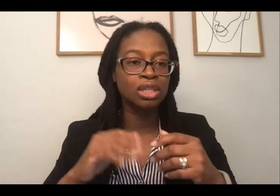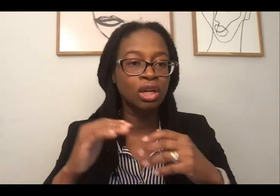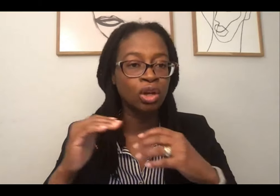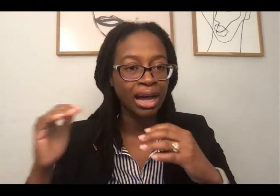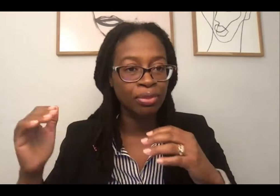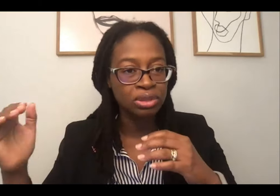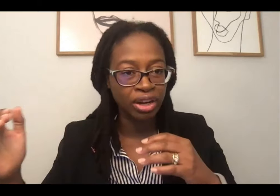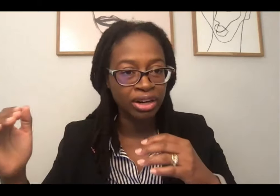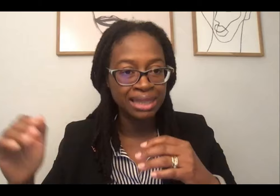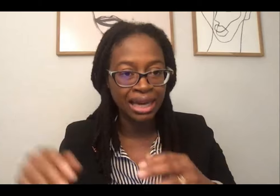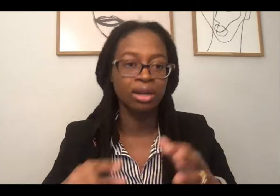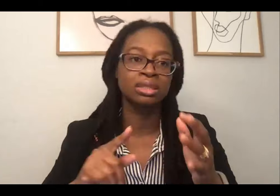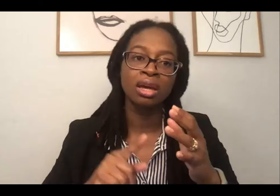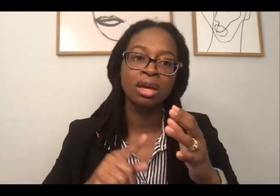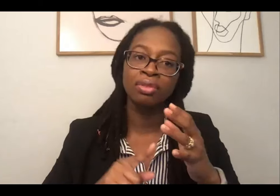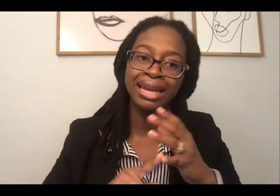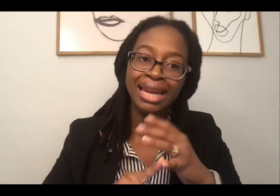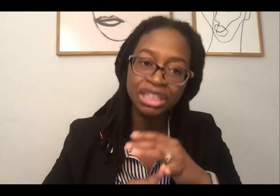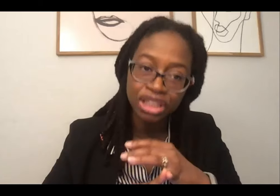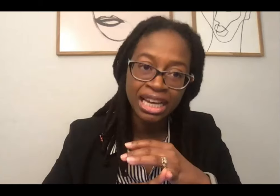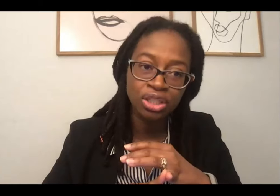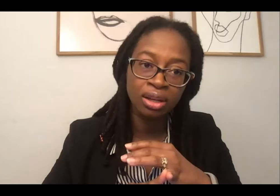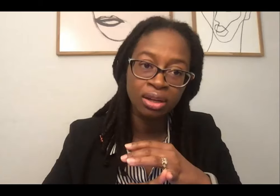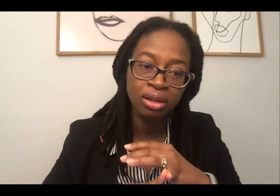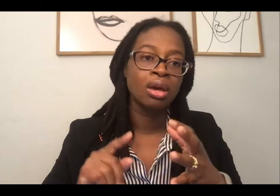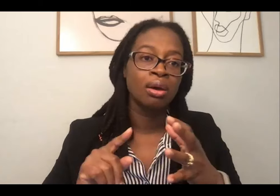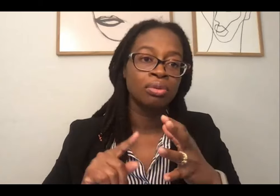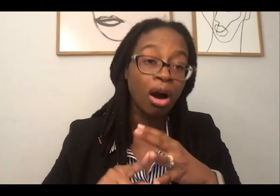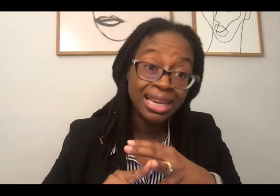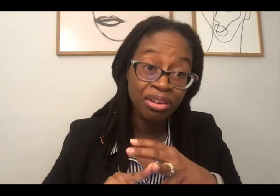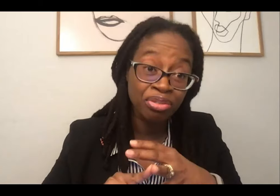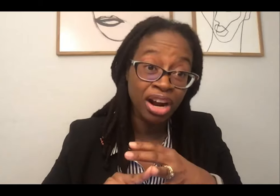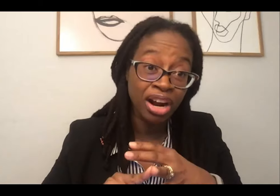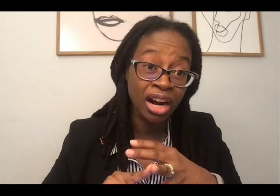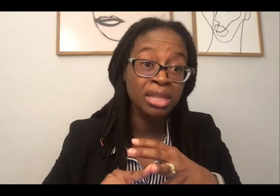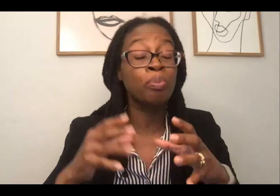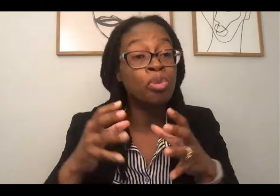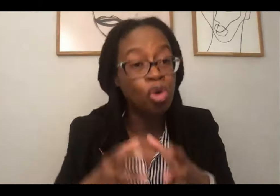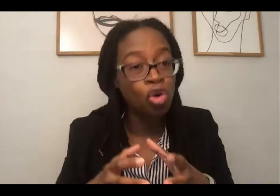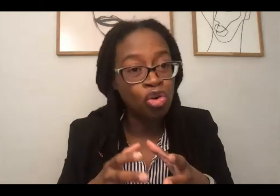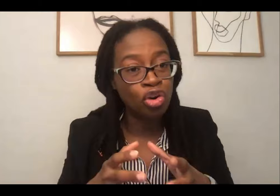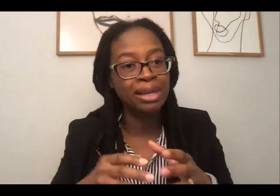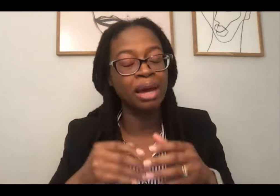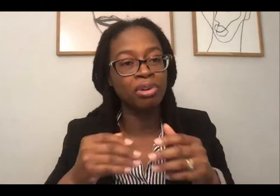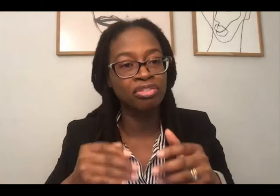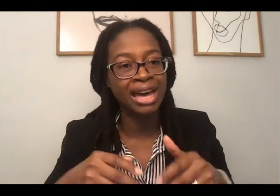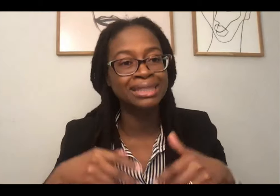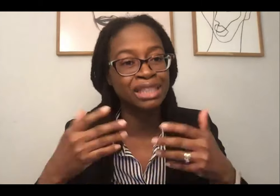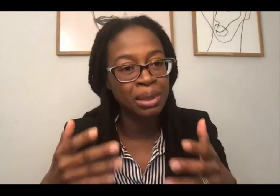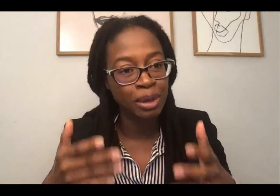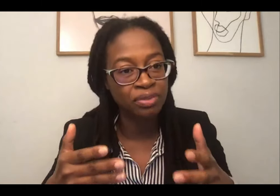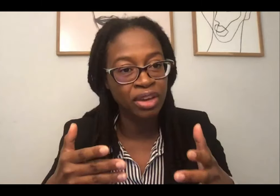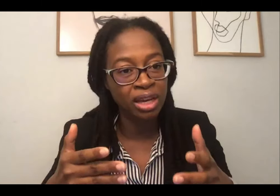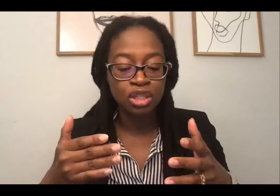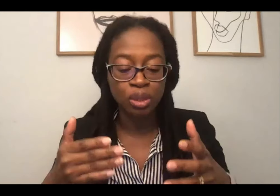at those various layers, the legislation, the policy environment, the programming that provides